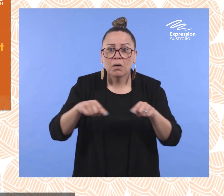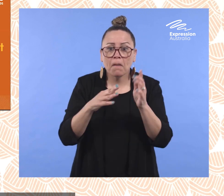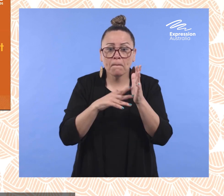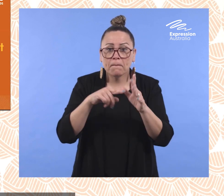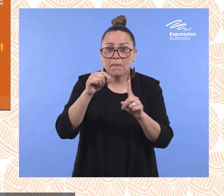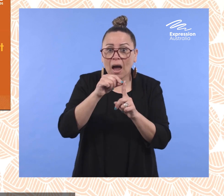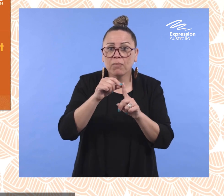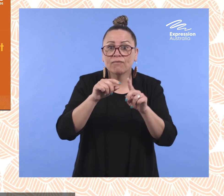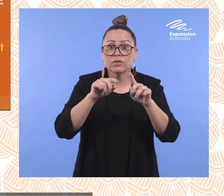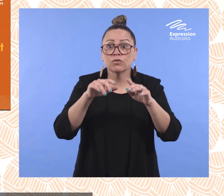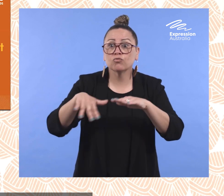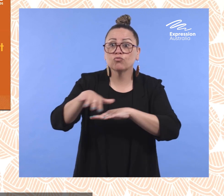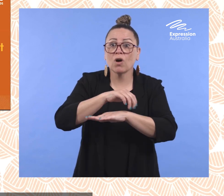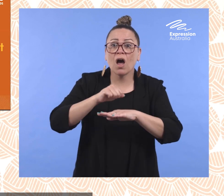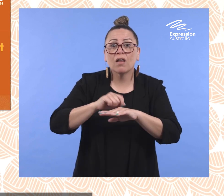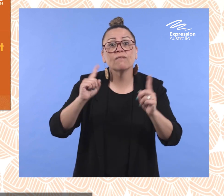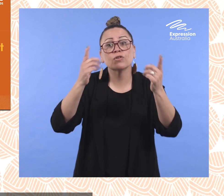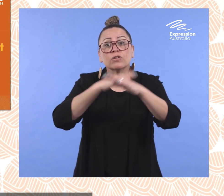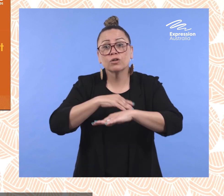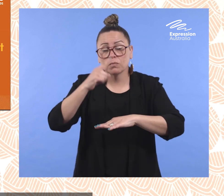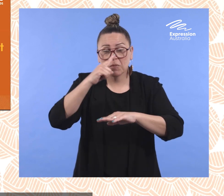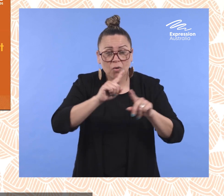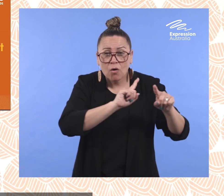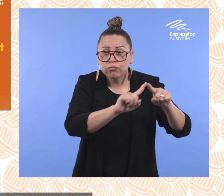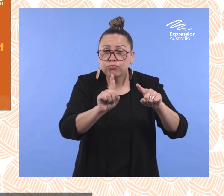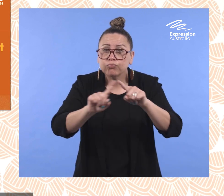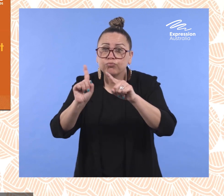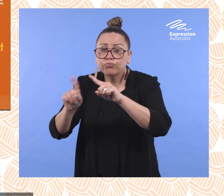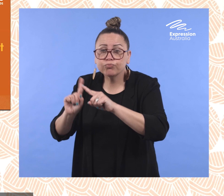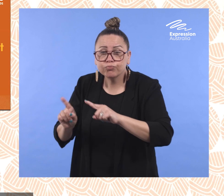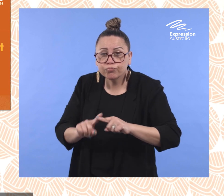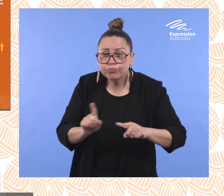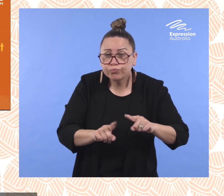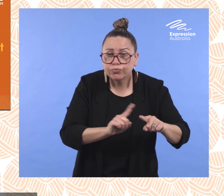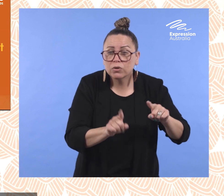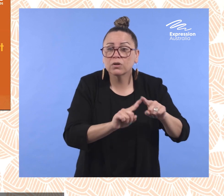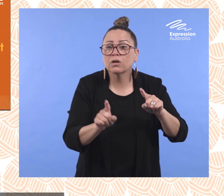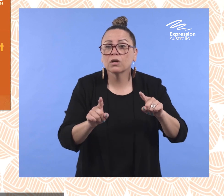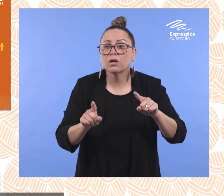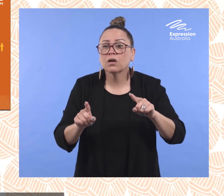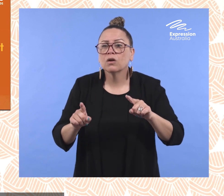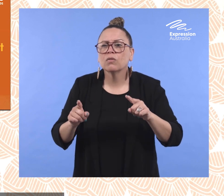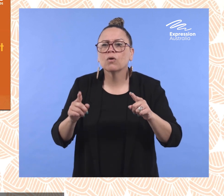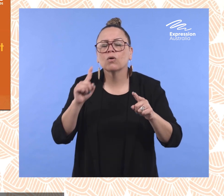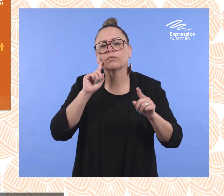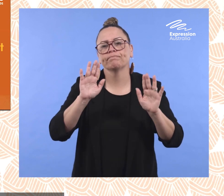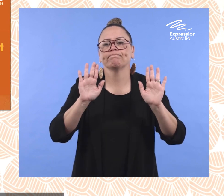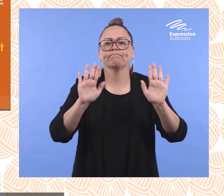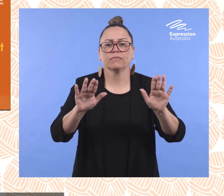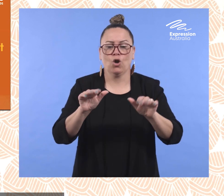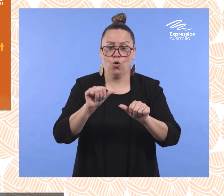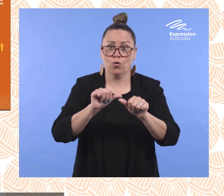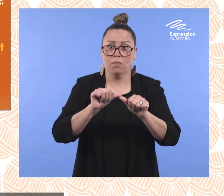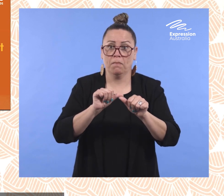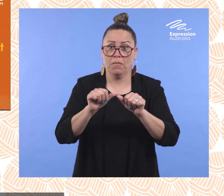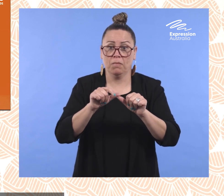explaining that Aboriginal First Nations people are as diverse as any people. But I thought, no, walk your talk, Carla,